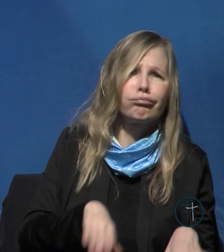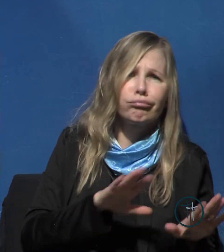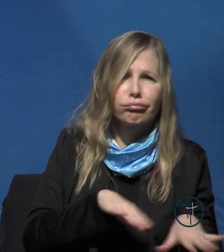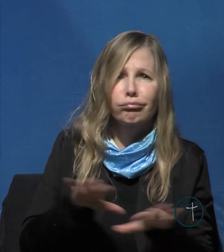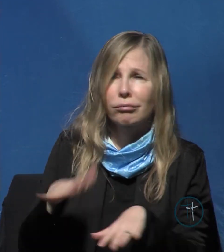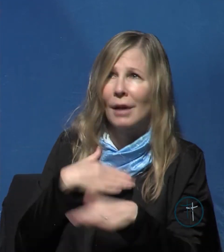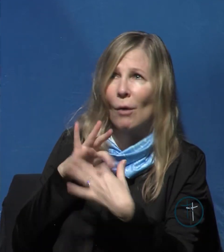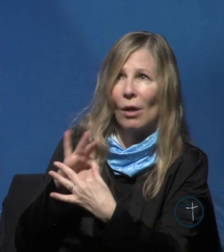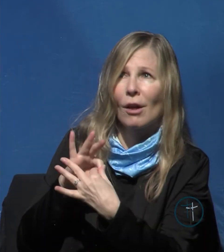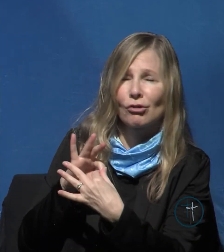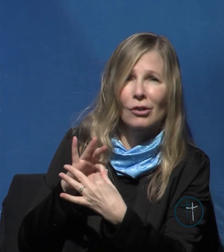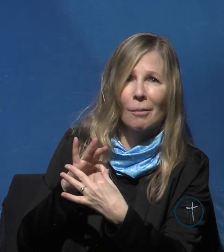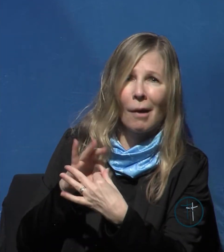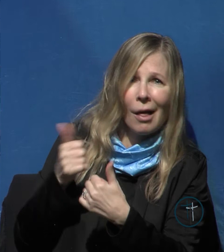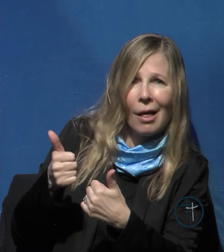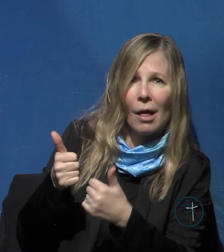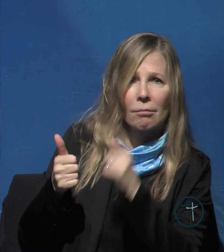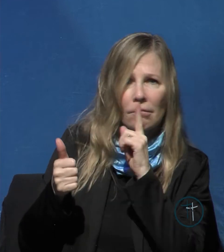God.